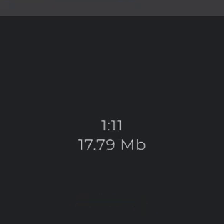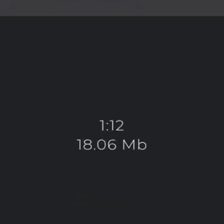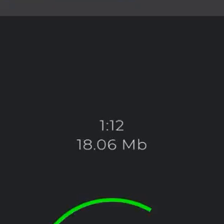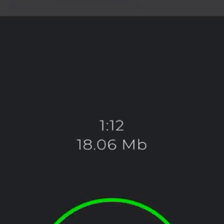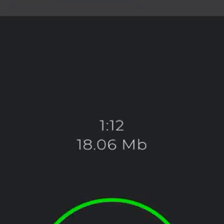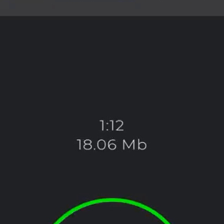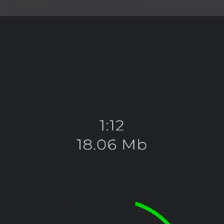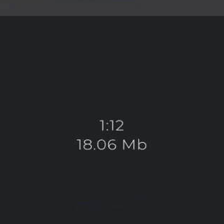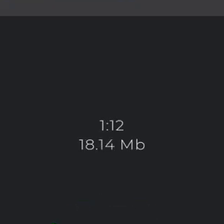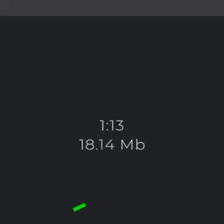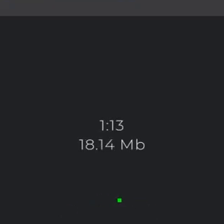with